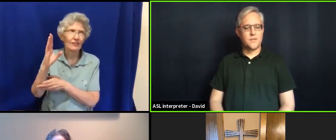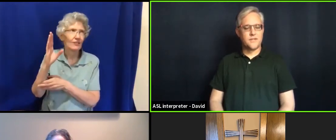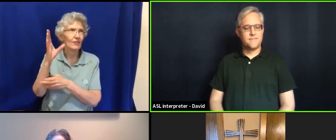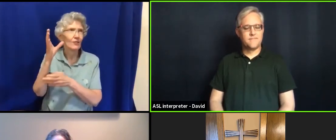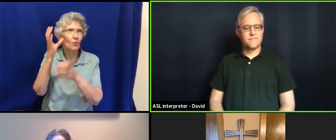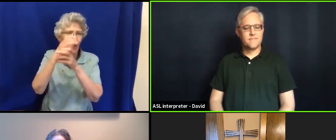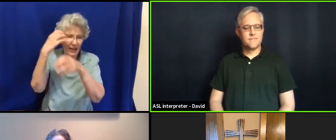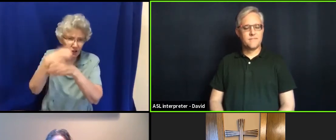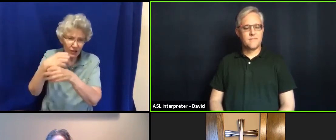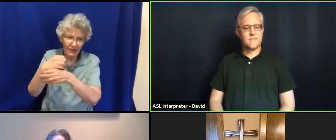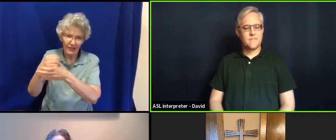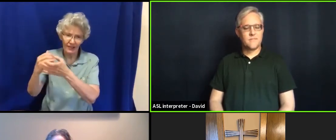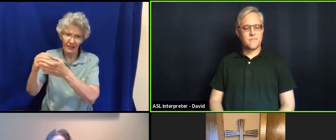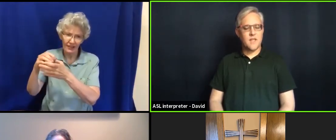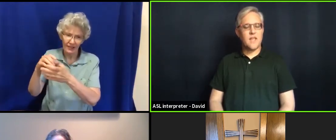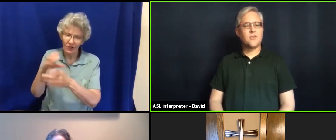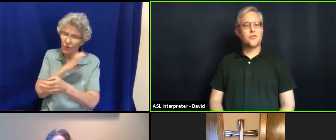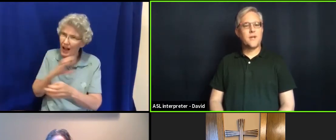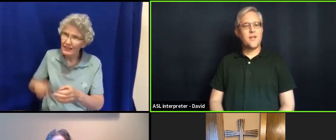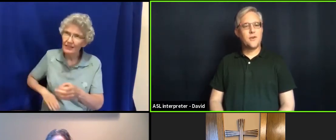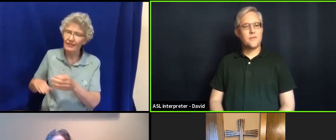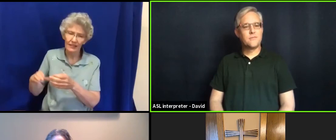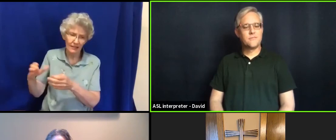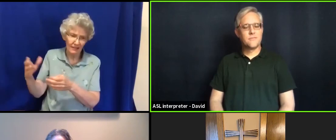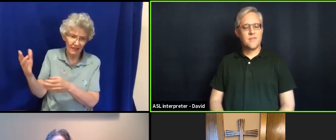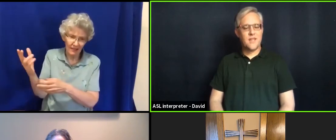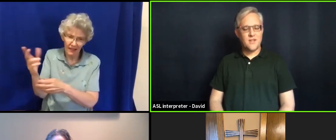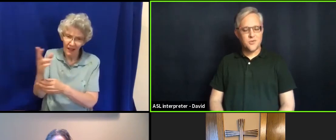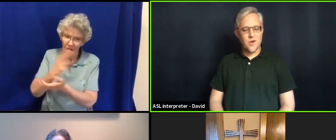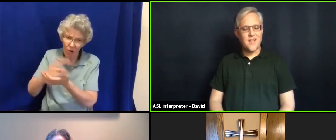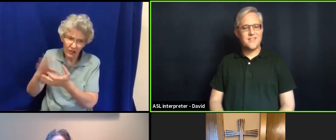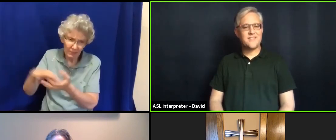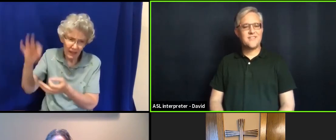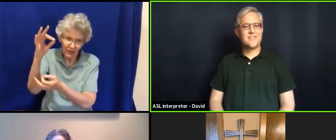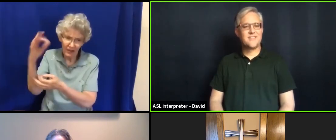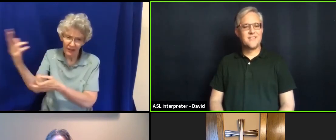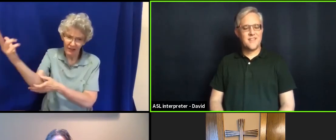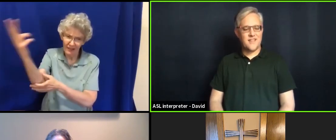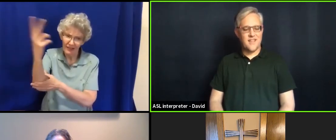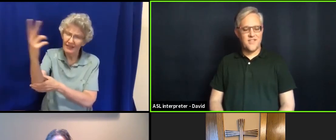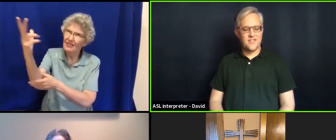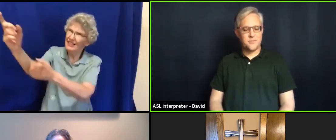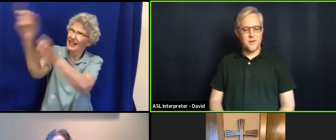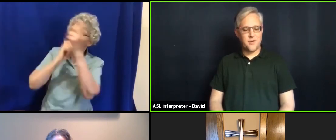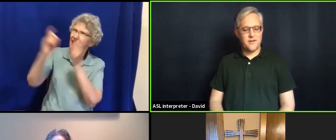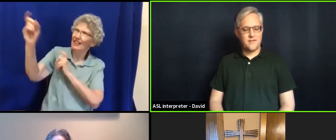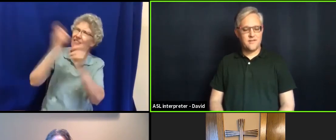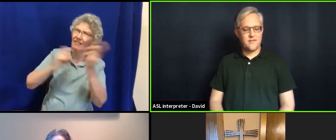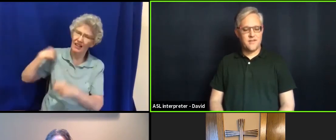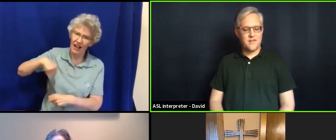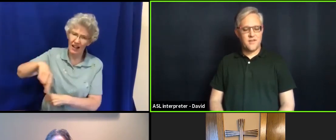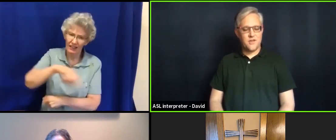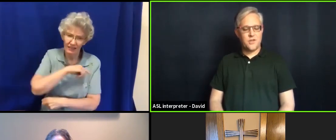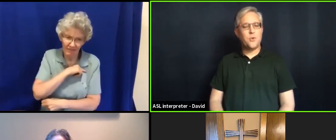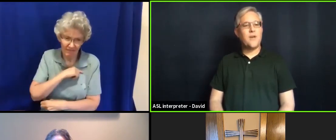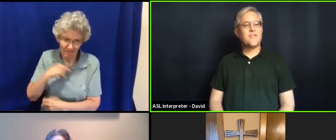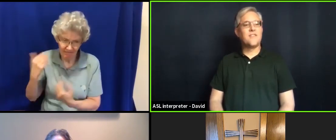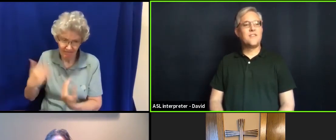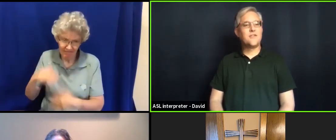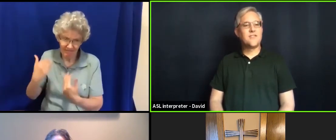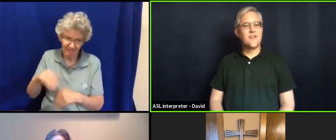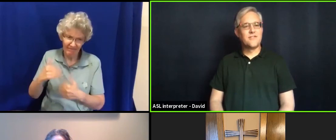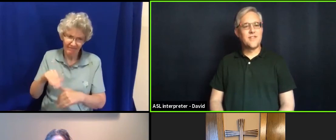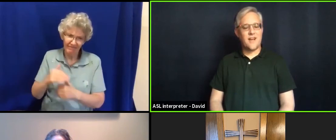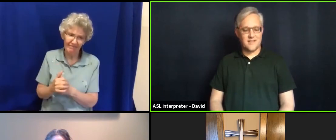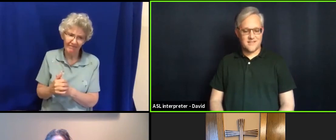Holy One, in Creator, in Christ, in the Spirit, you have